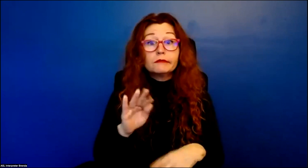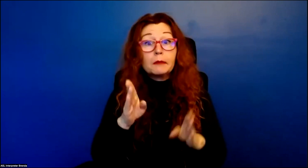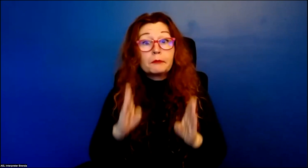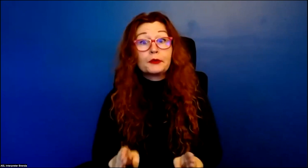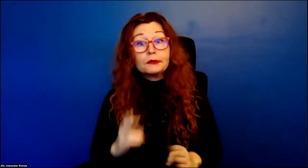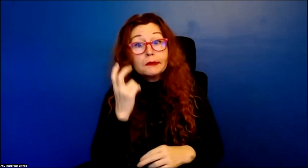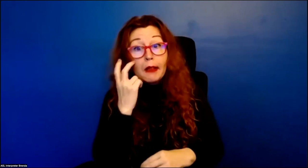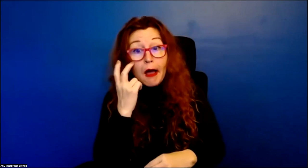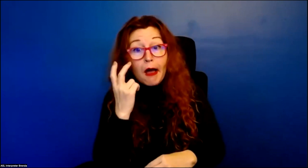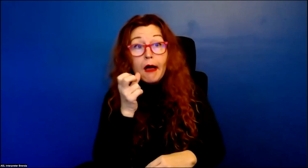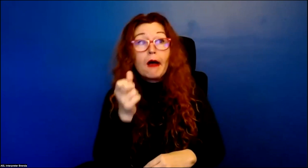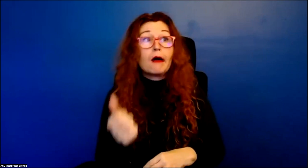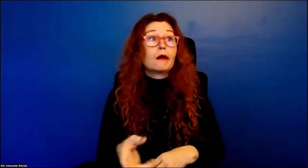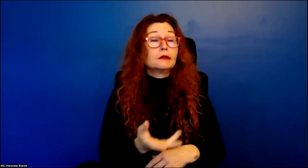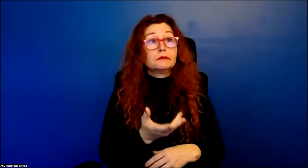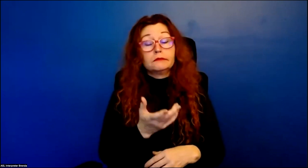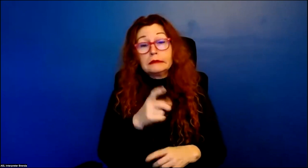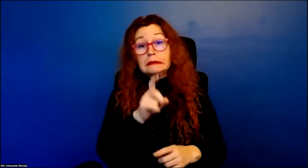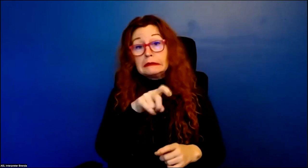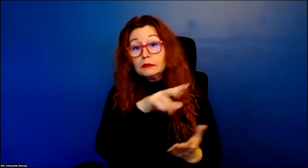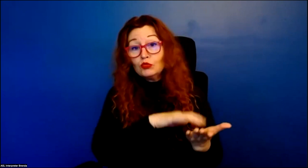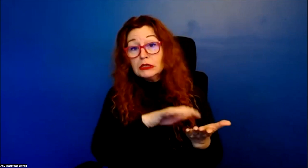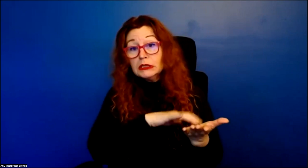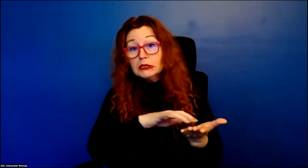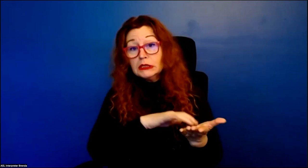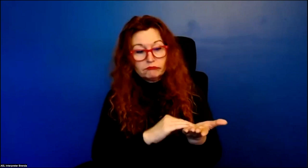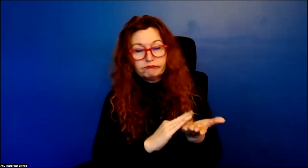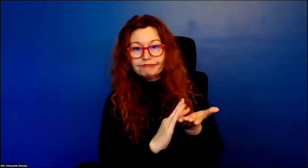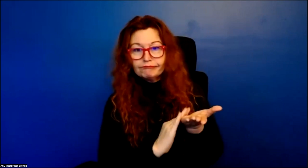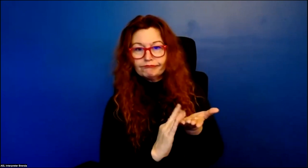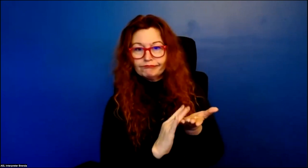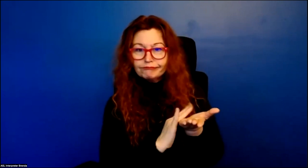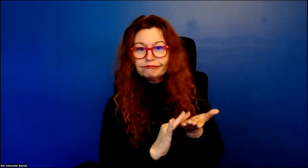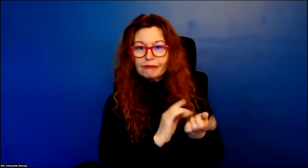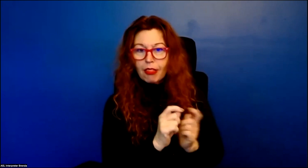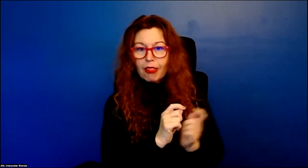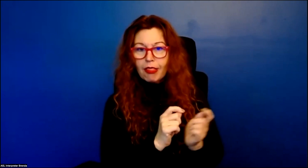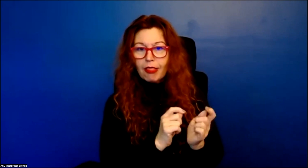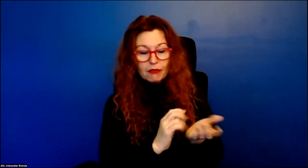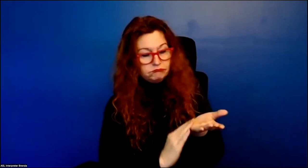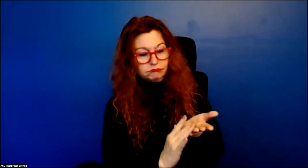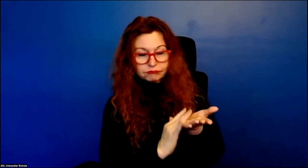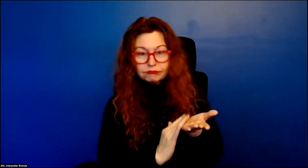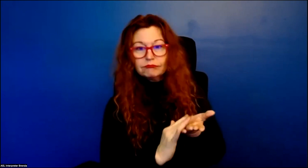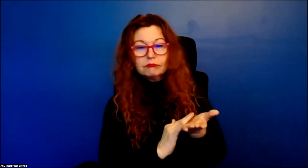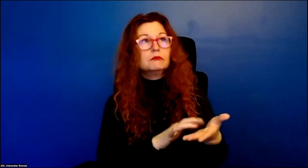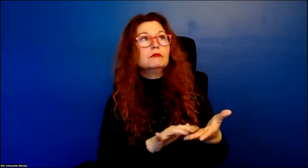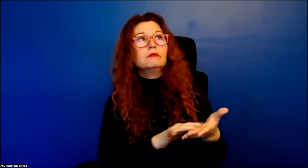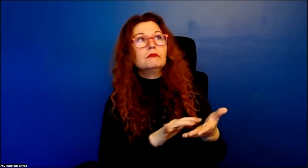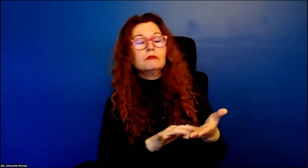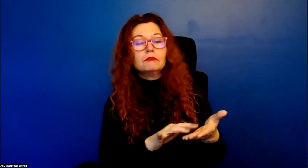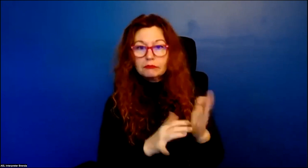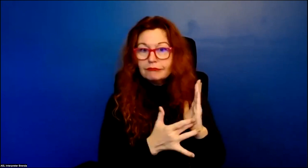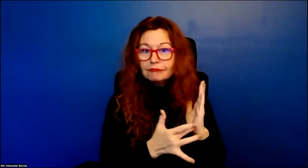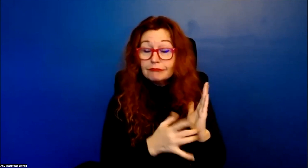the text on the screen with a refreshable Braille display. That's an assistive technology. A screen reader is an assistive